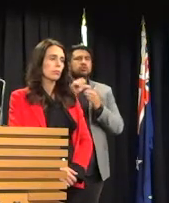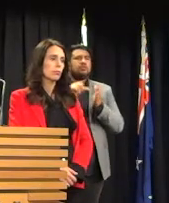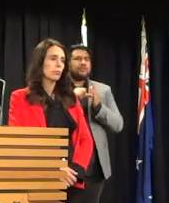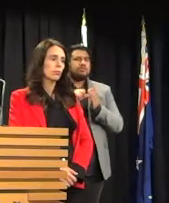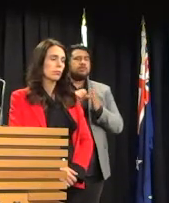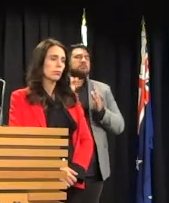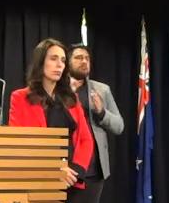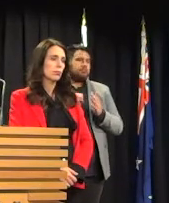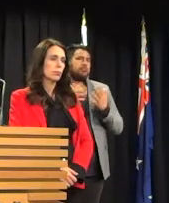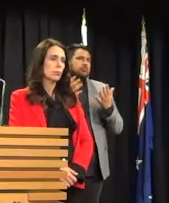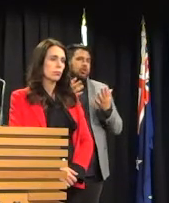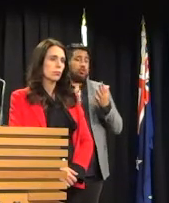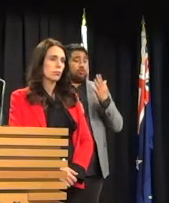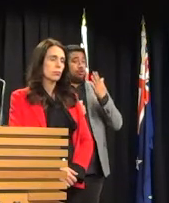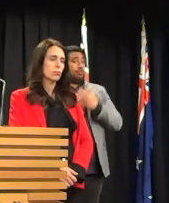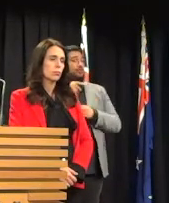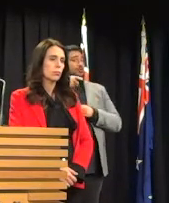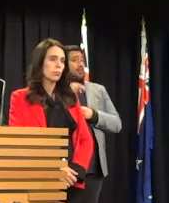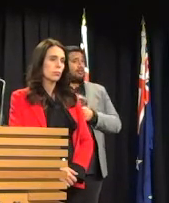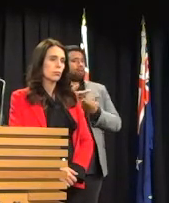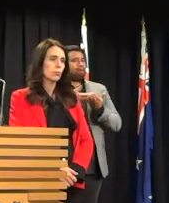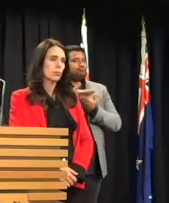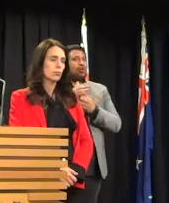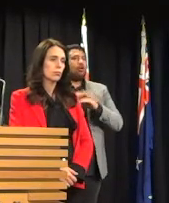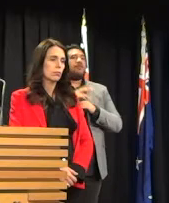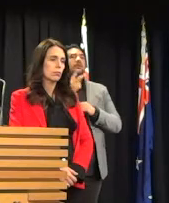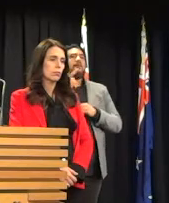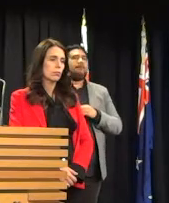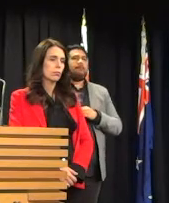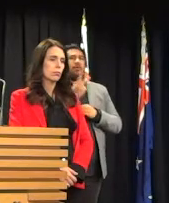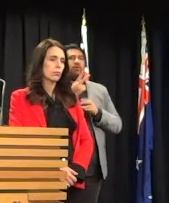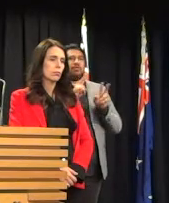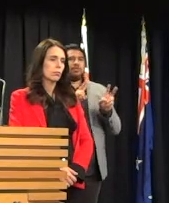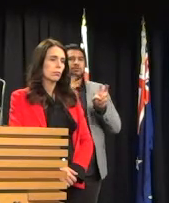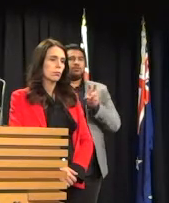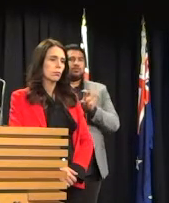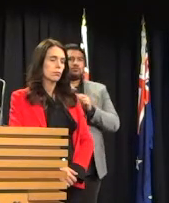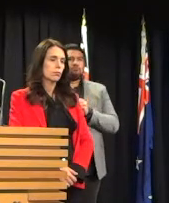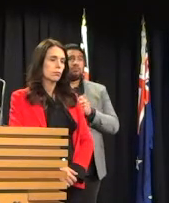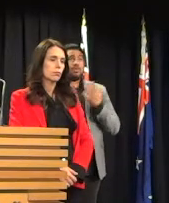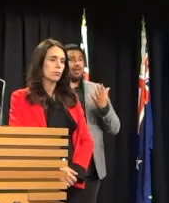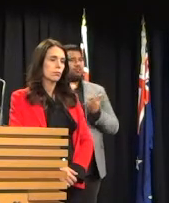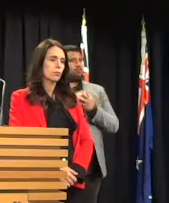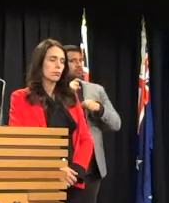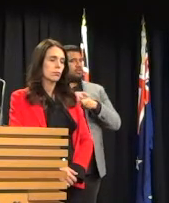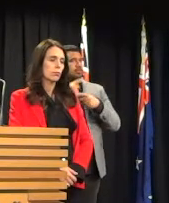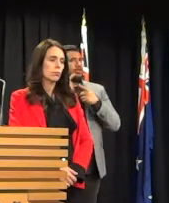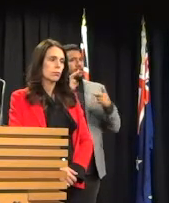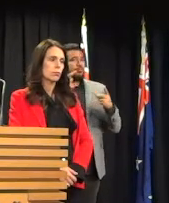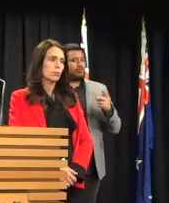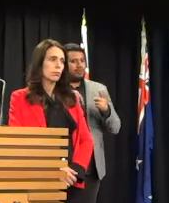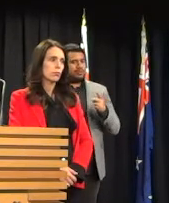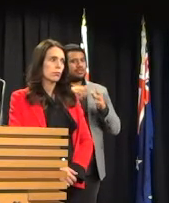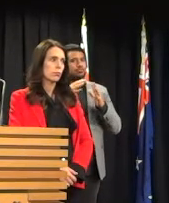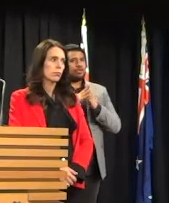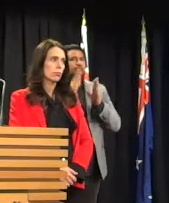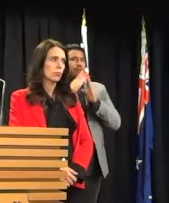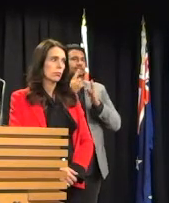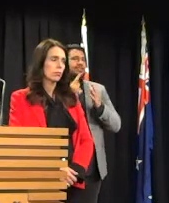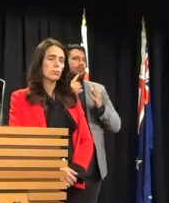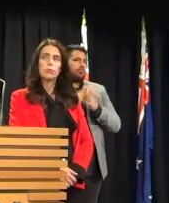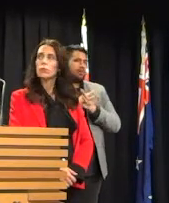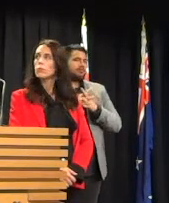we're using this as an opportunity to consult on both. It's an appropriate time to announce it, given that it is Privacy Week. There is